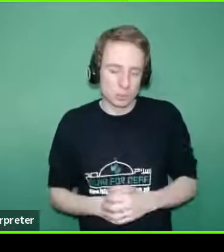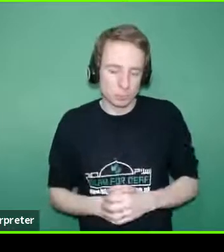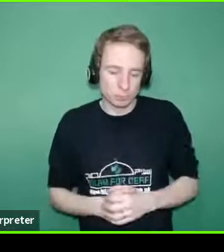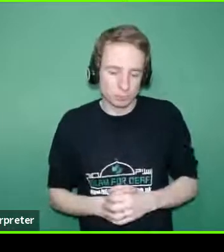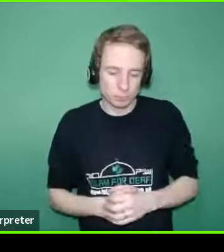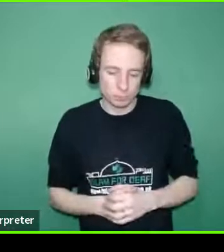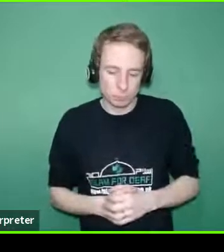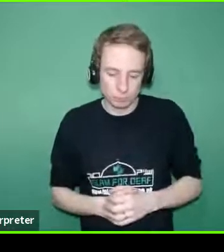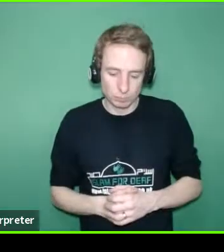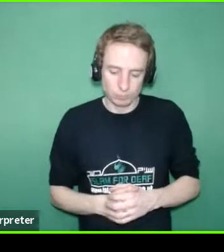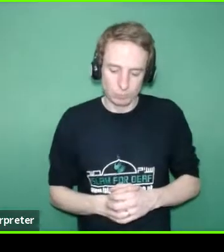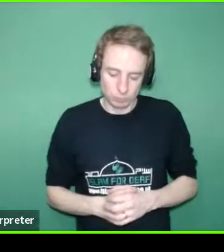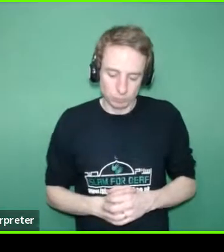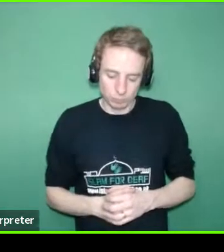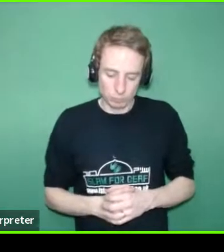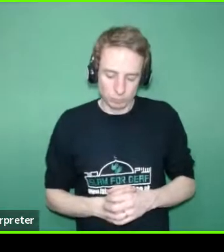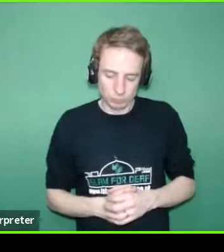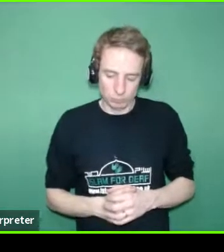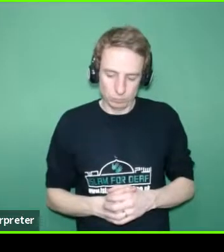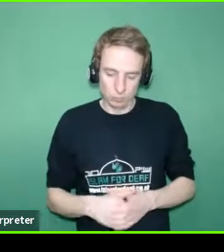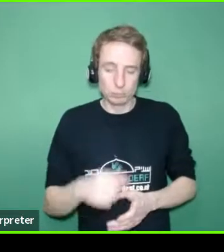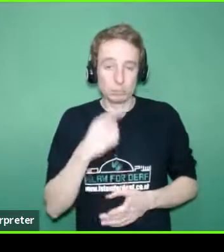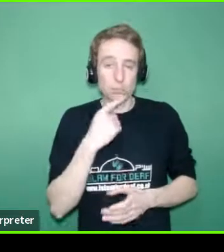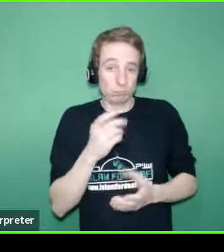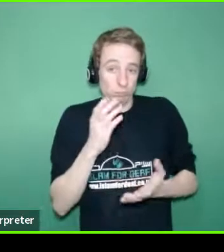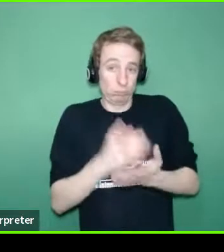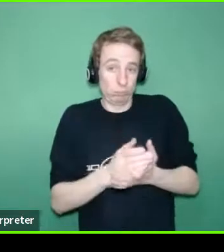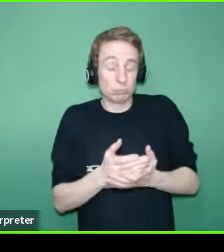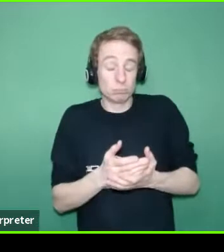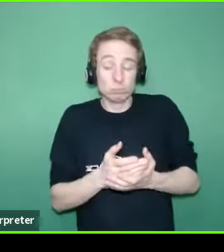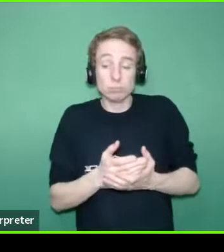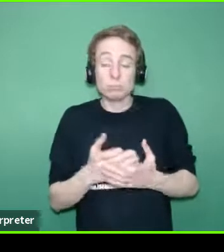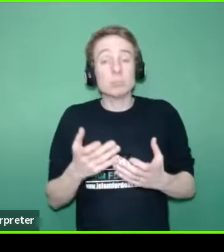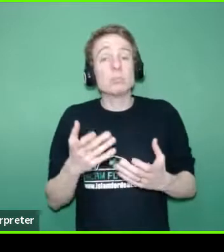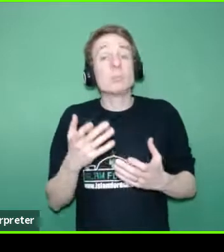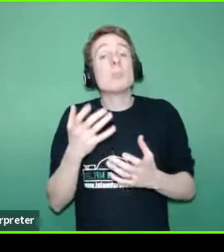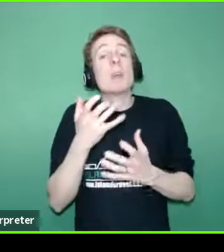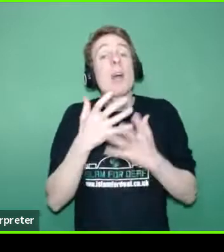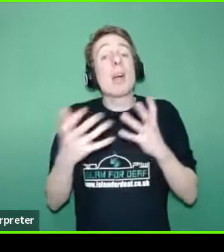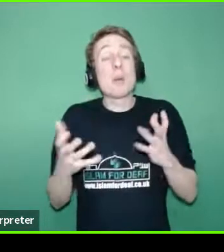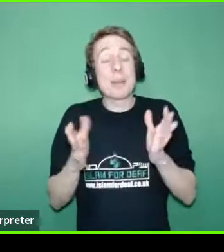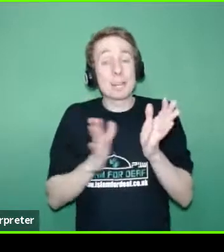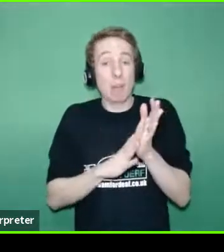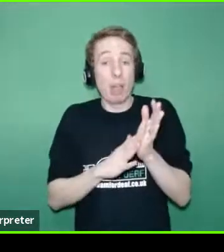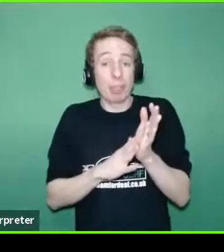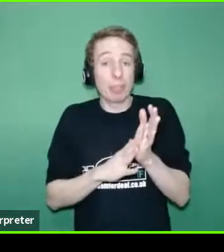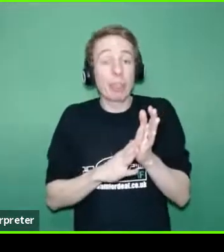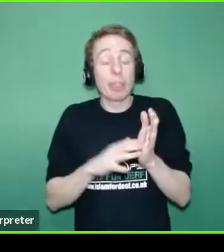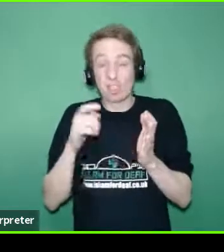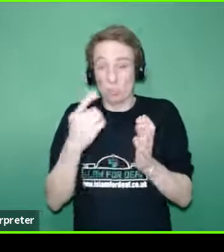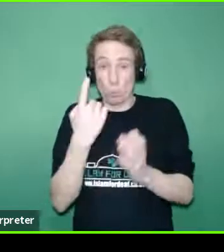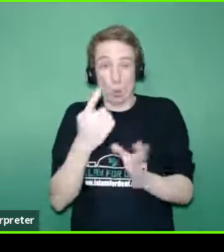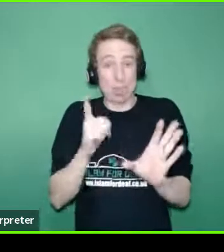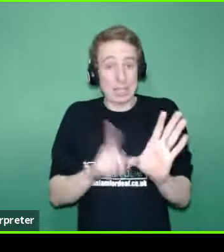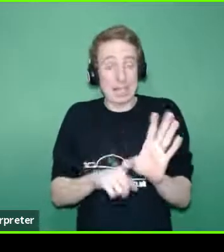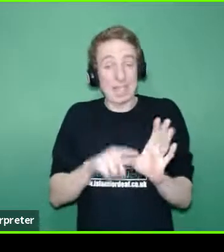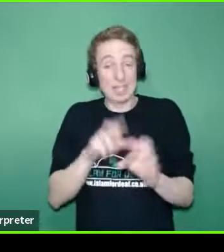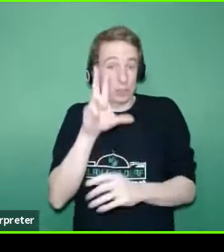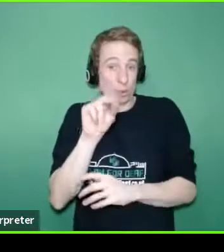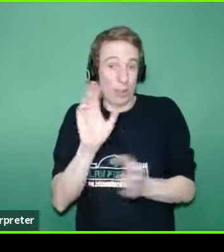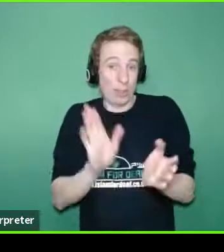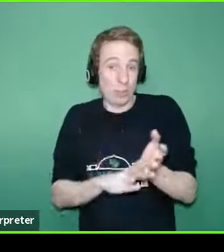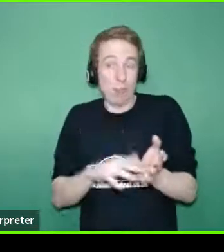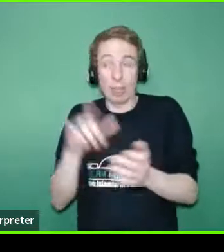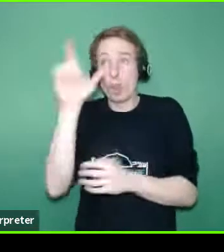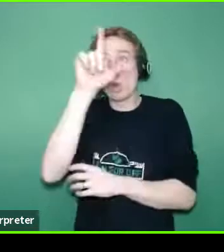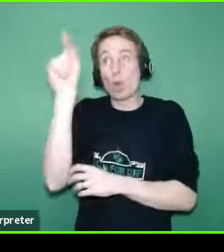indeed, the number of months with Allah is 12 lunar months in the register of Allah from the day He